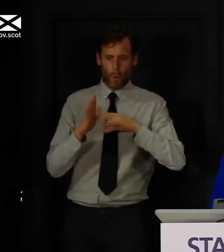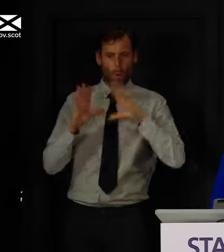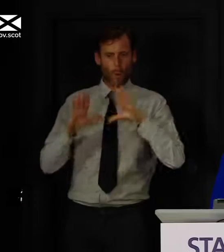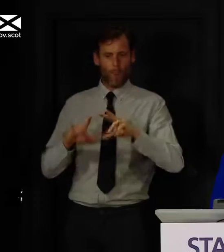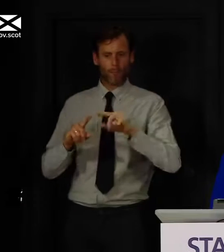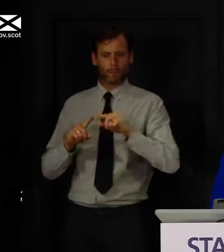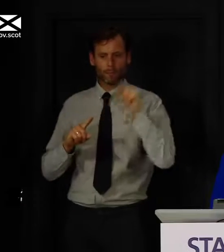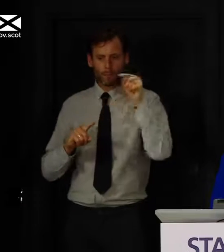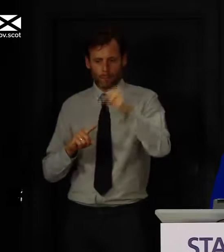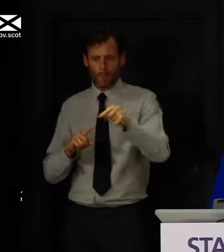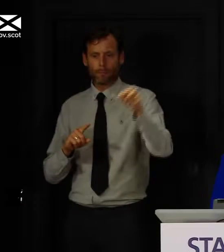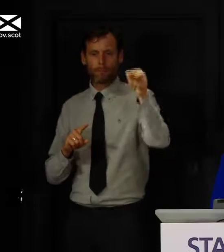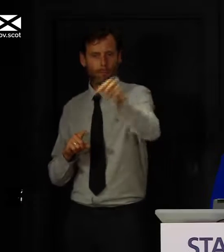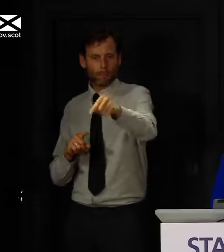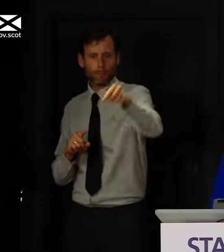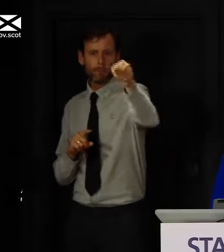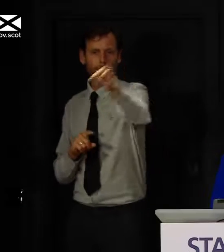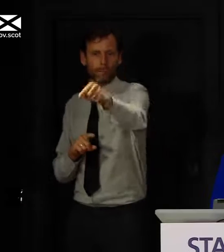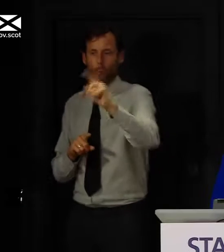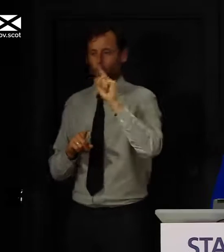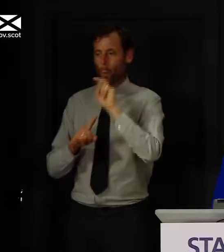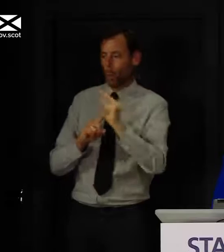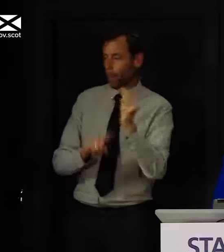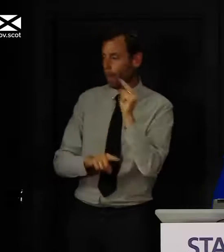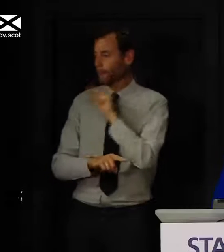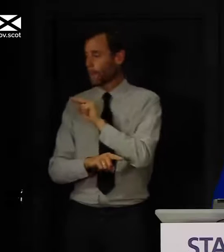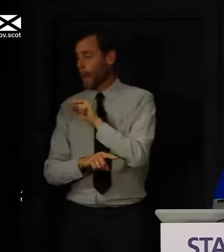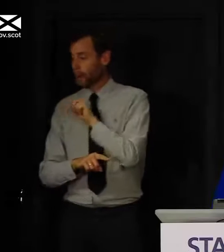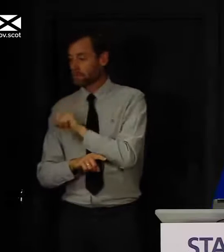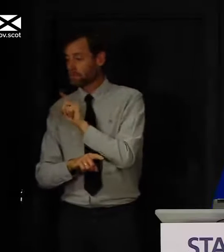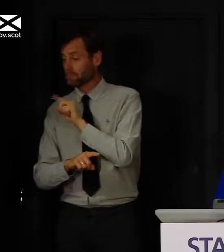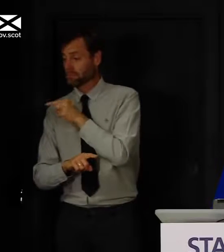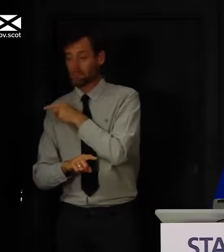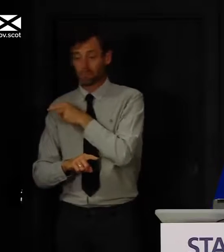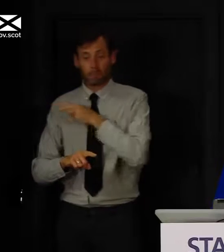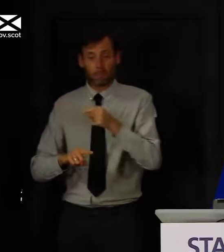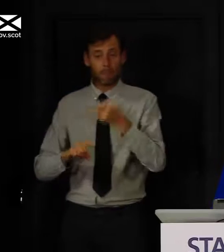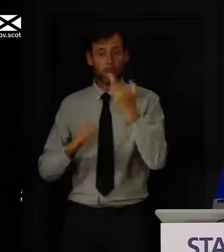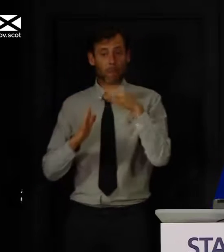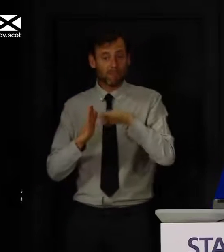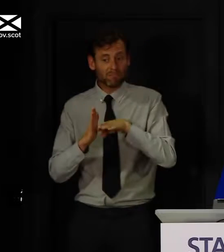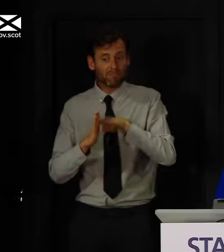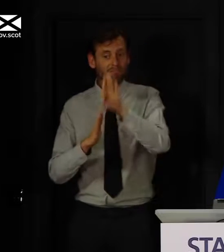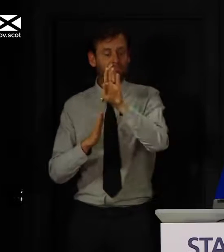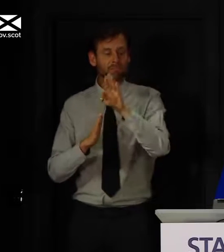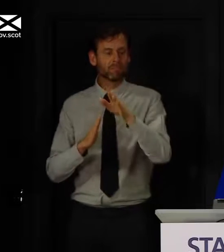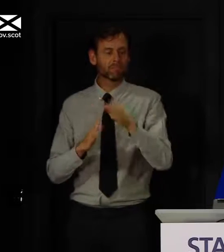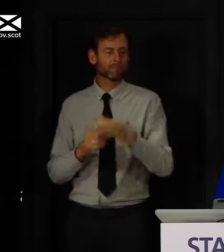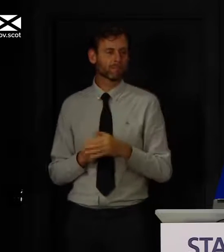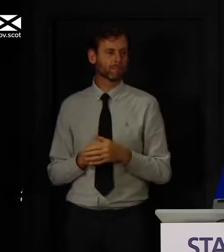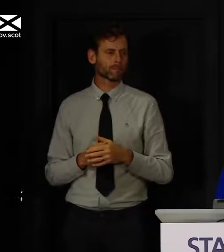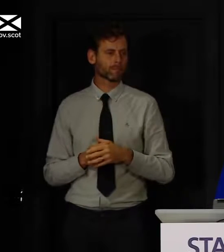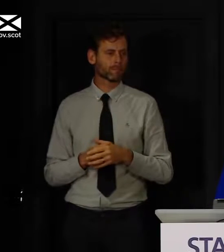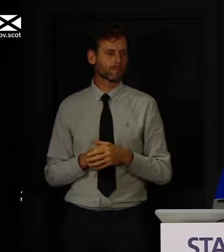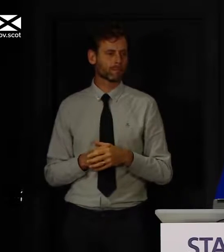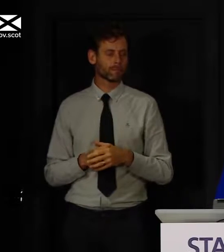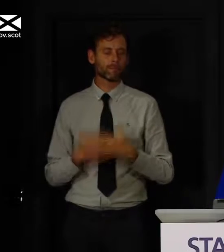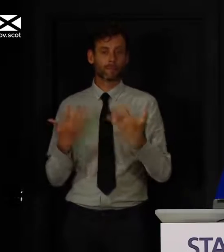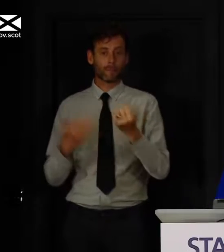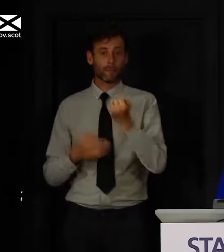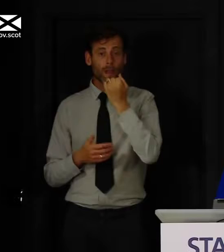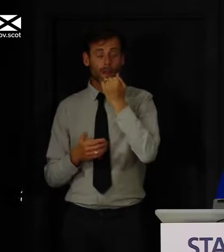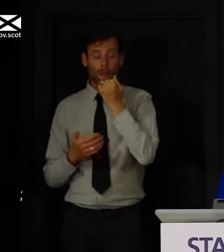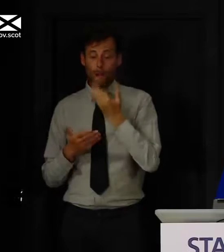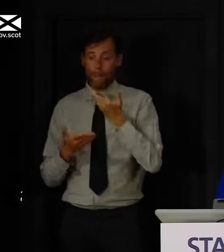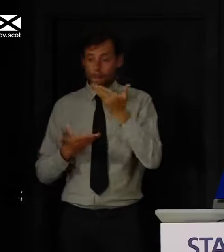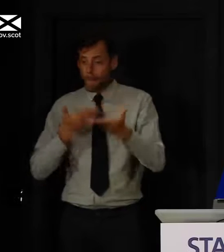tell us whether or not there has been a significant impact on the number of